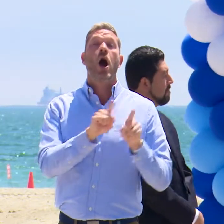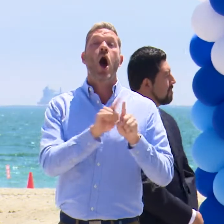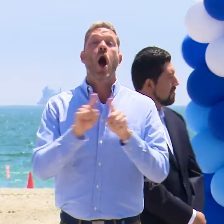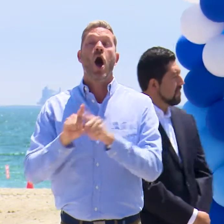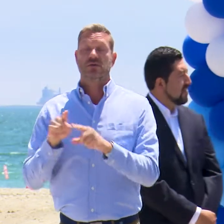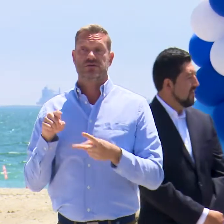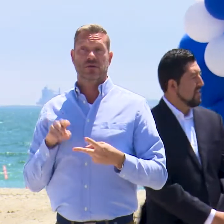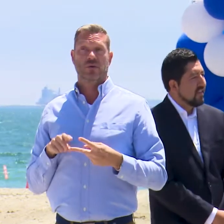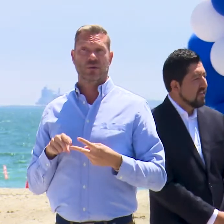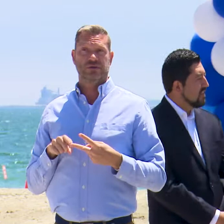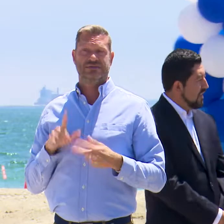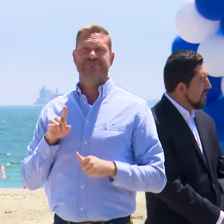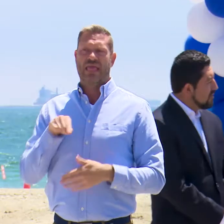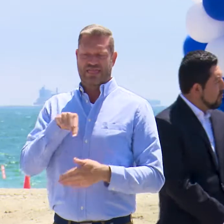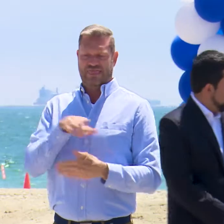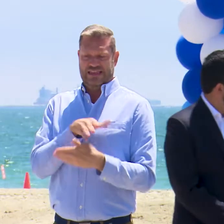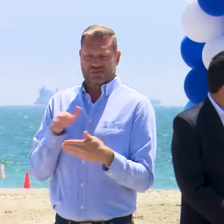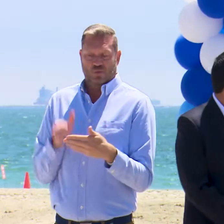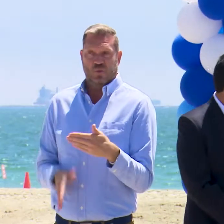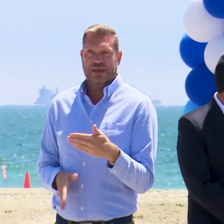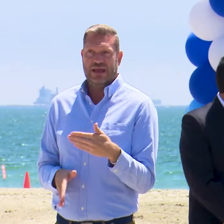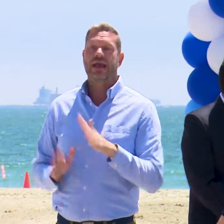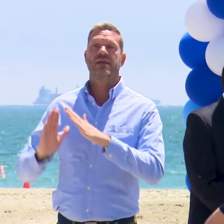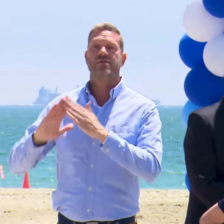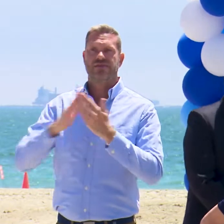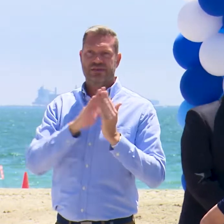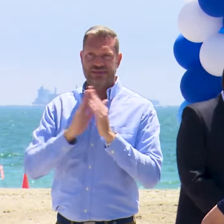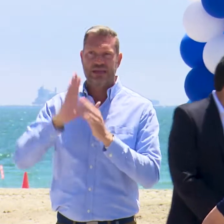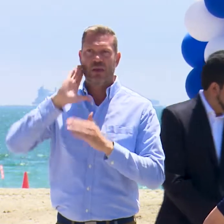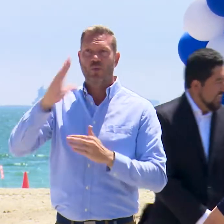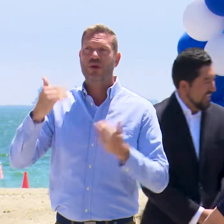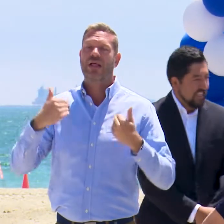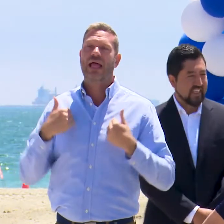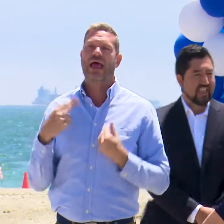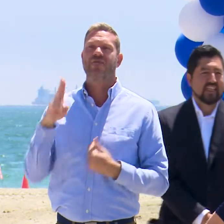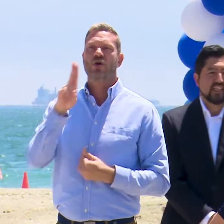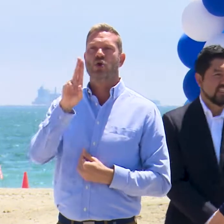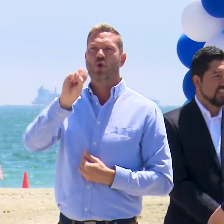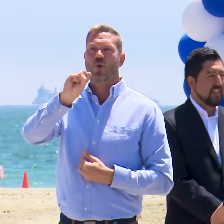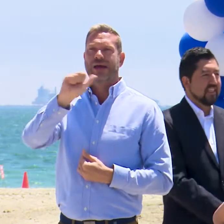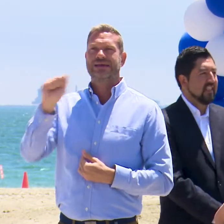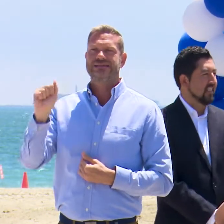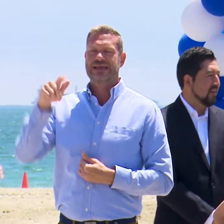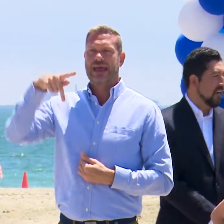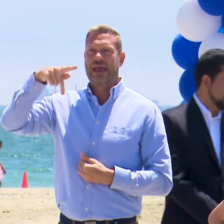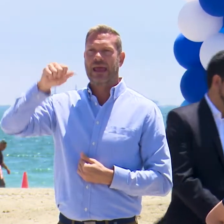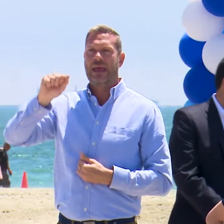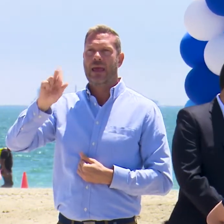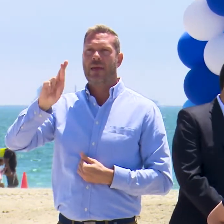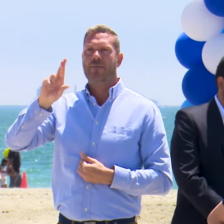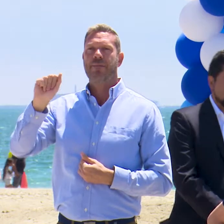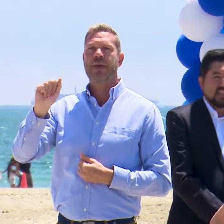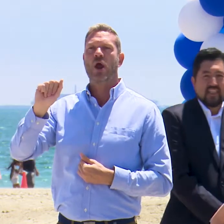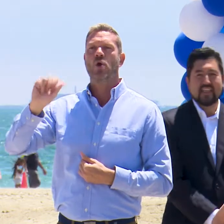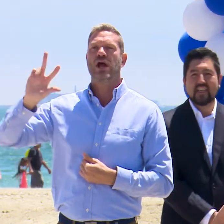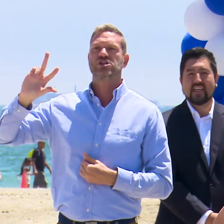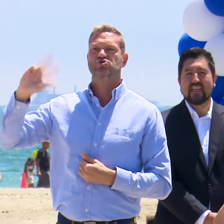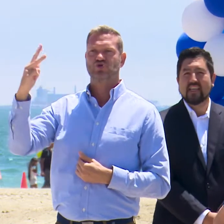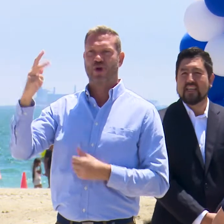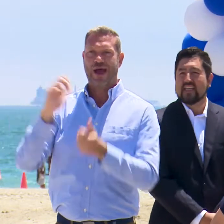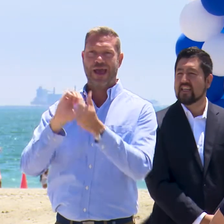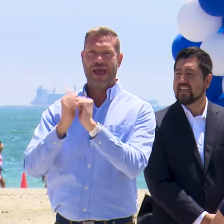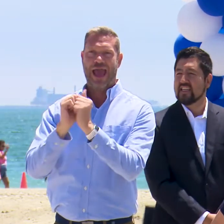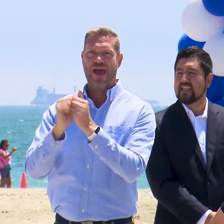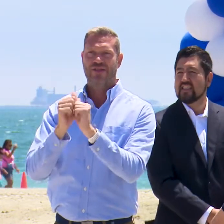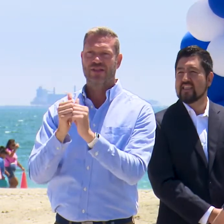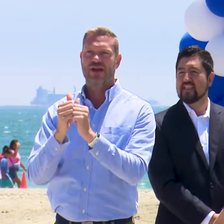this weekend, the city will be hosting the USA Paratriathlon National Championships at